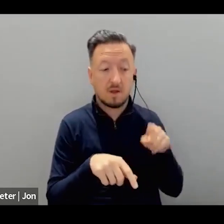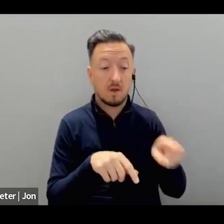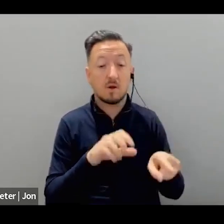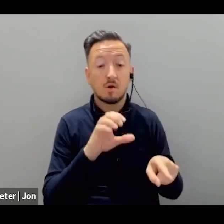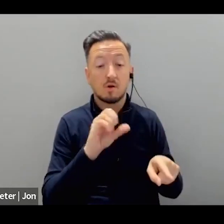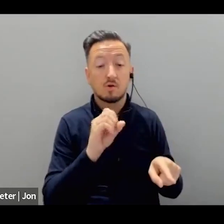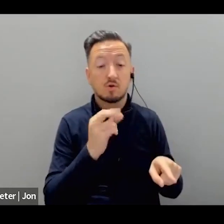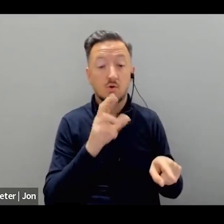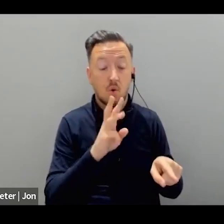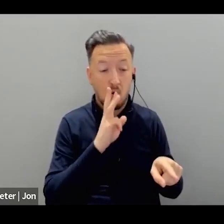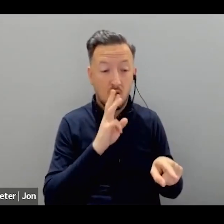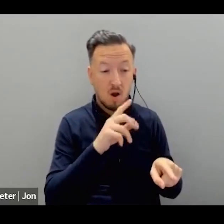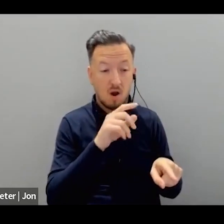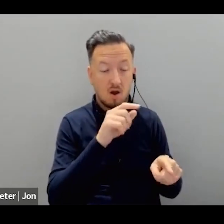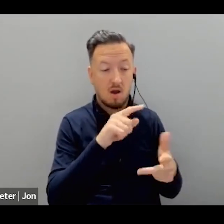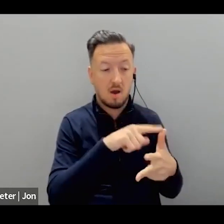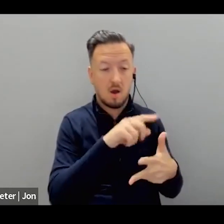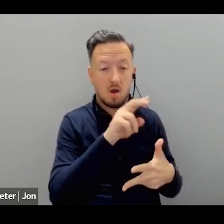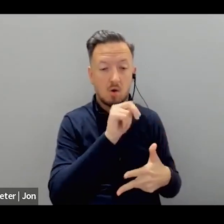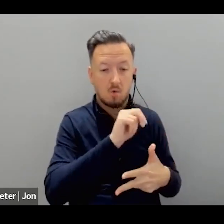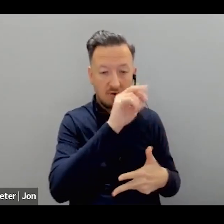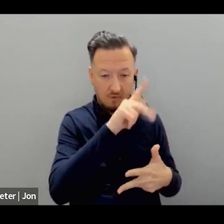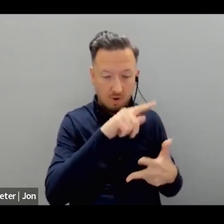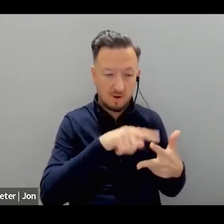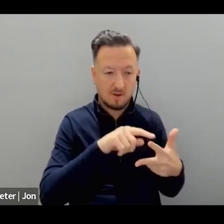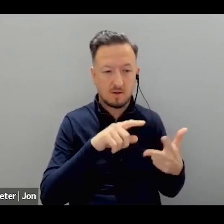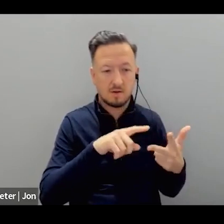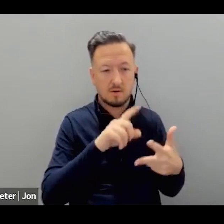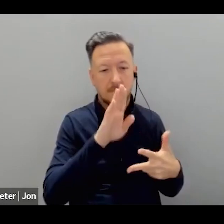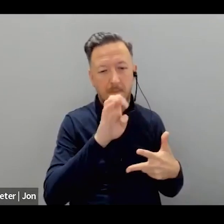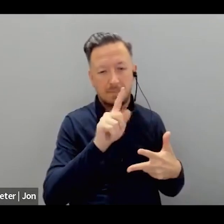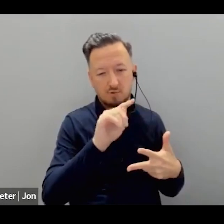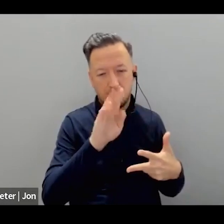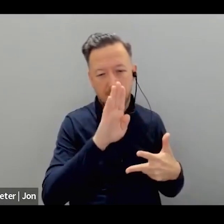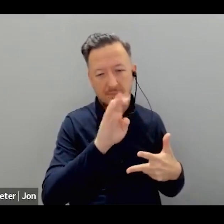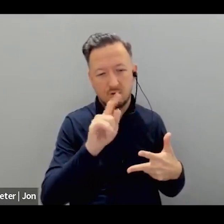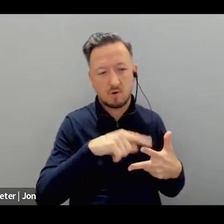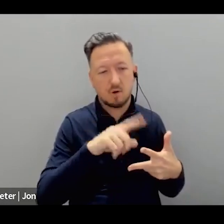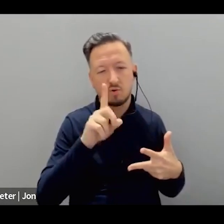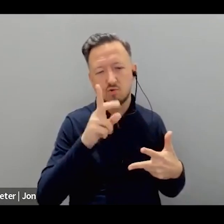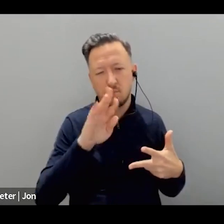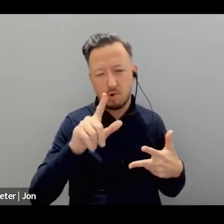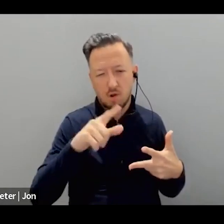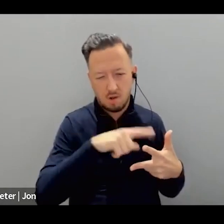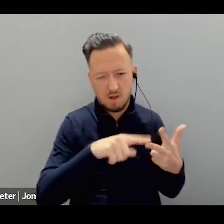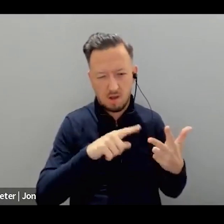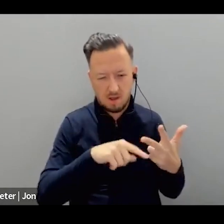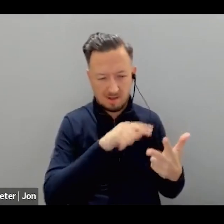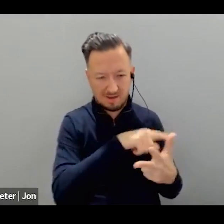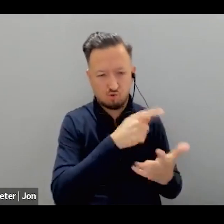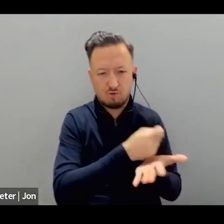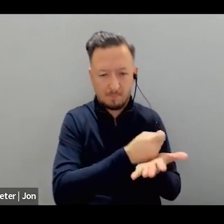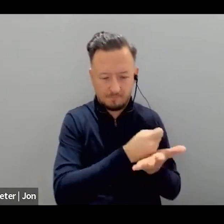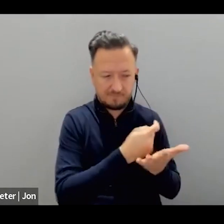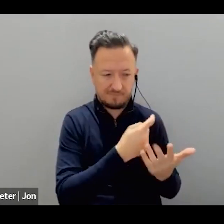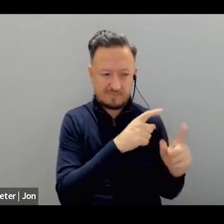Mills River, and Bee Tree, or DeBrule, we call it Bee Tree, but I think most people know it as DeBrule Treatment Plant. They were last